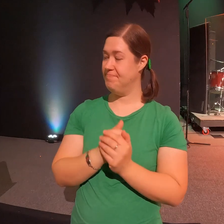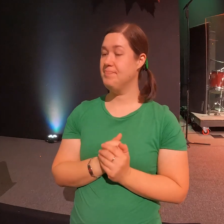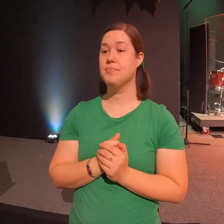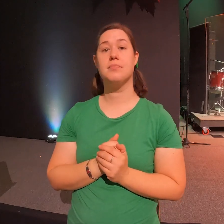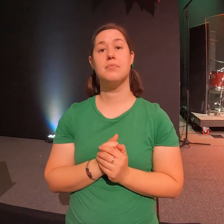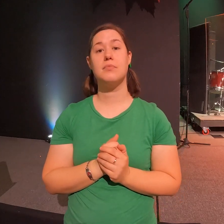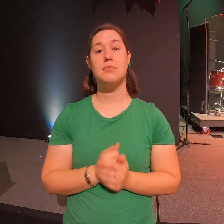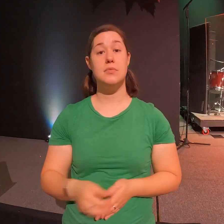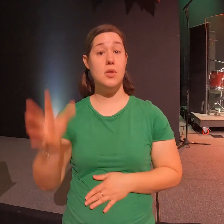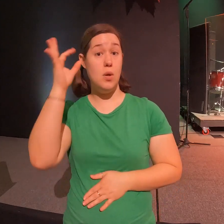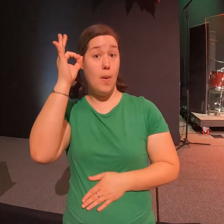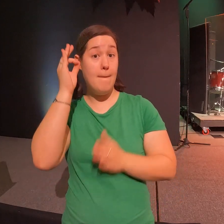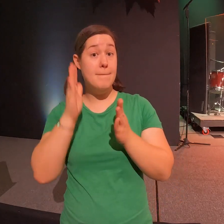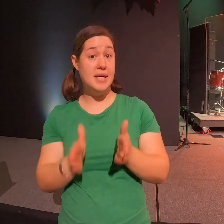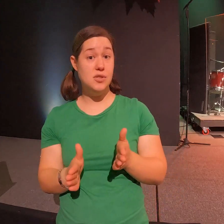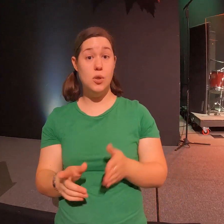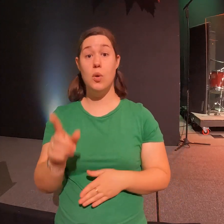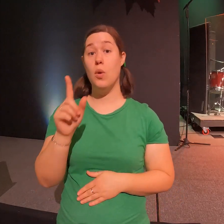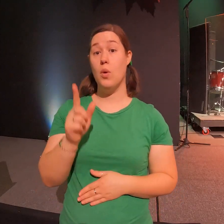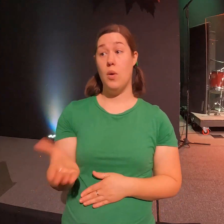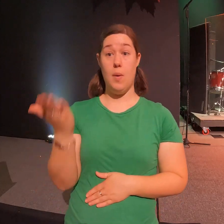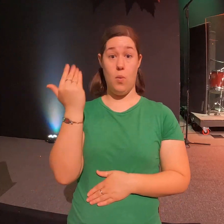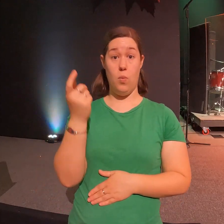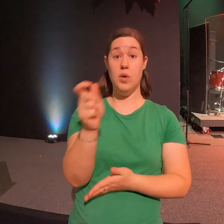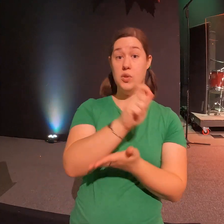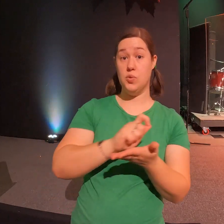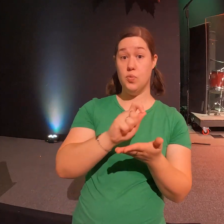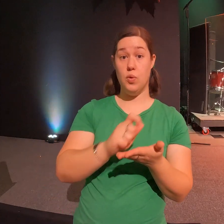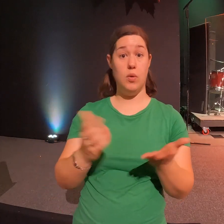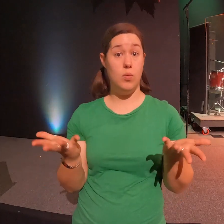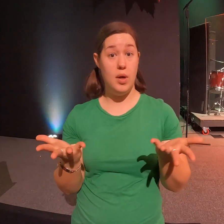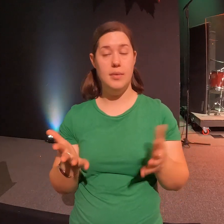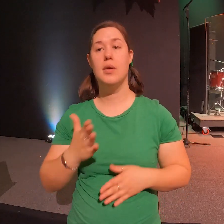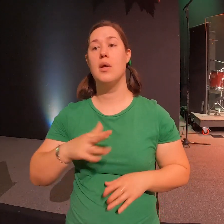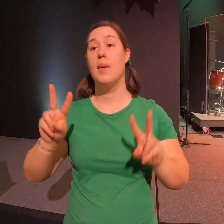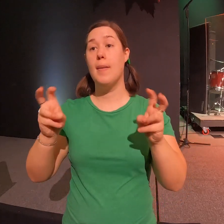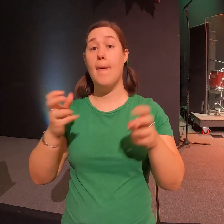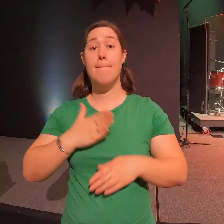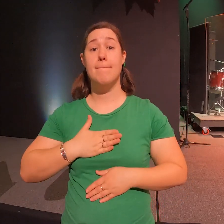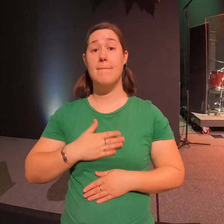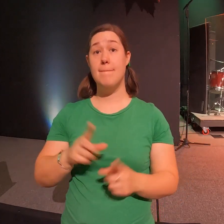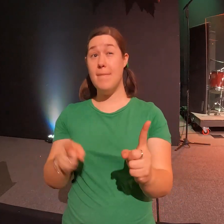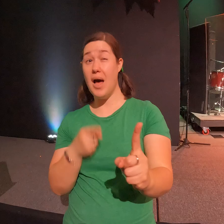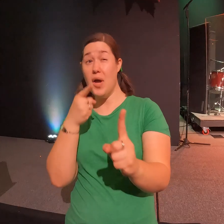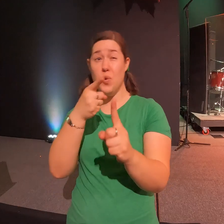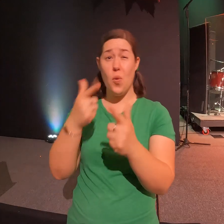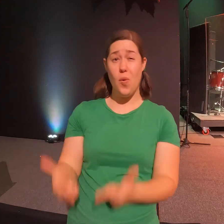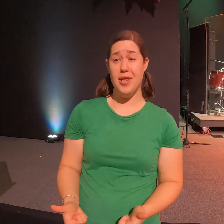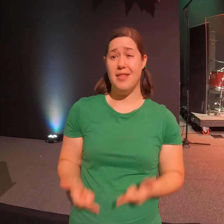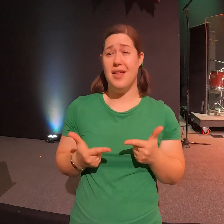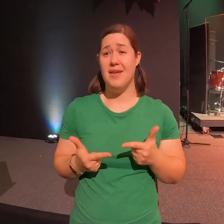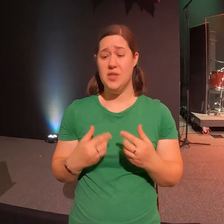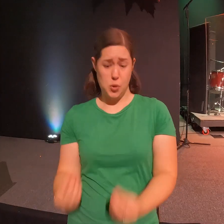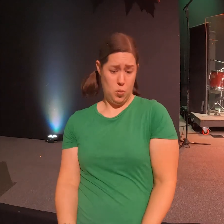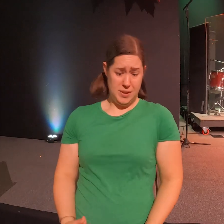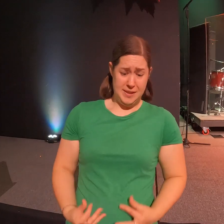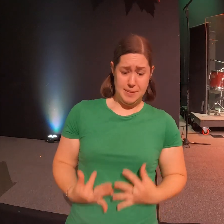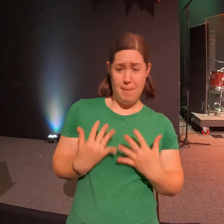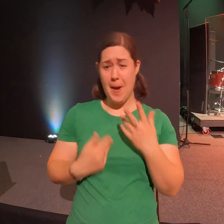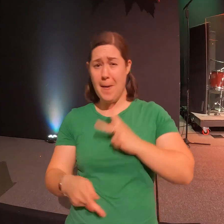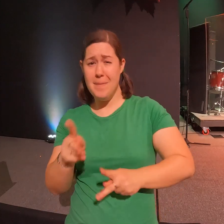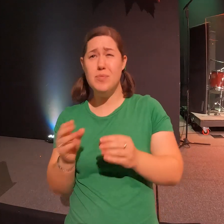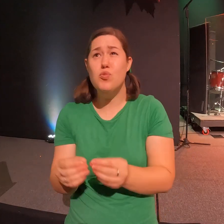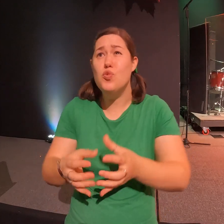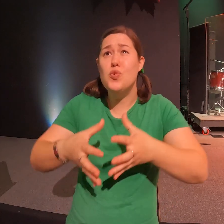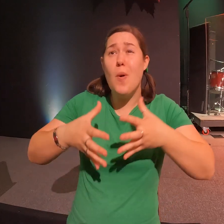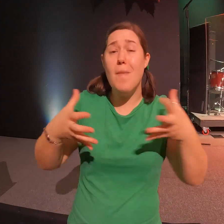So a pastor once wrote, my goal in life is to inspire people so much that they